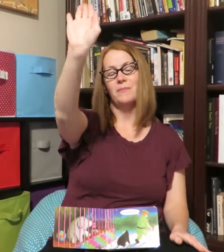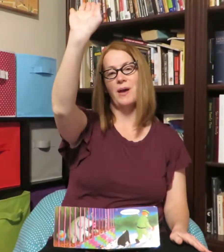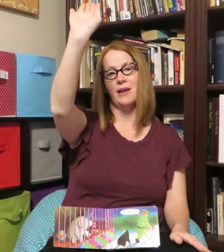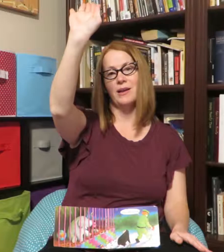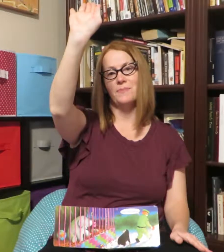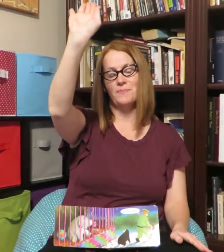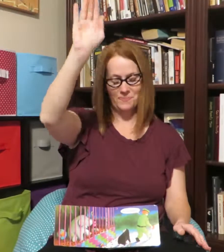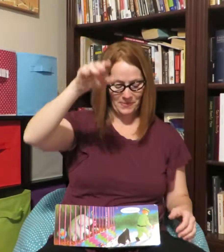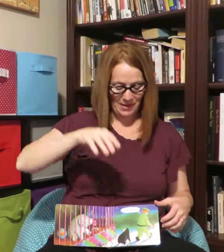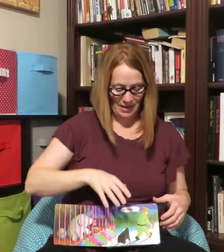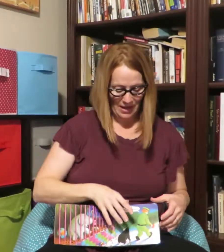back up.